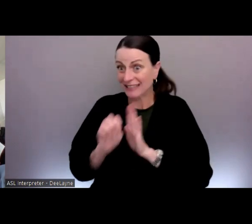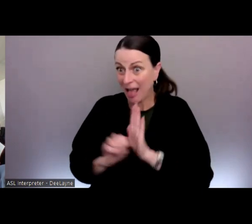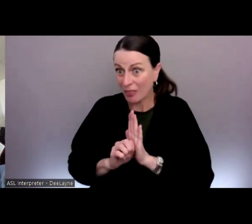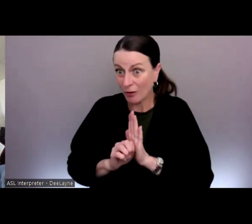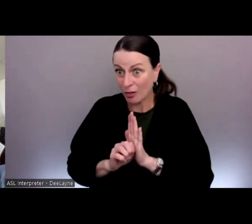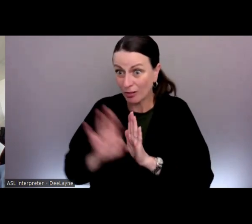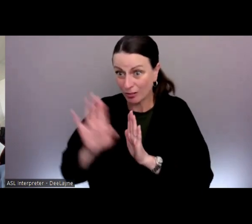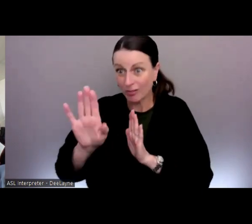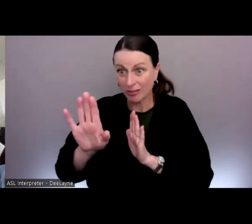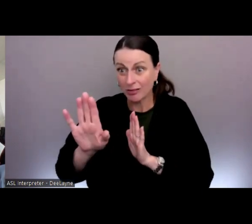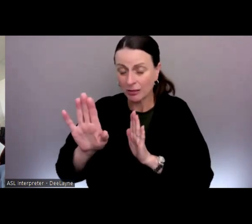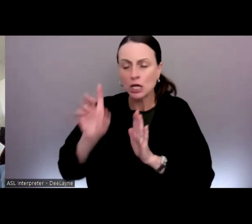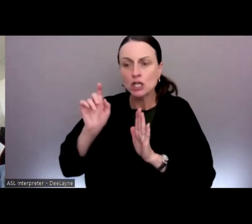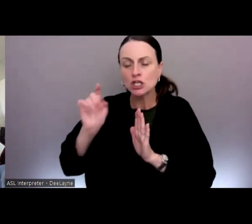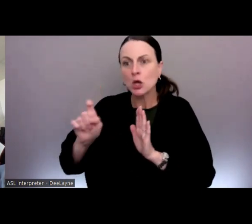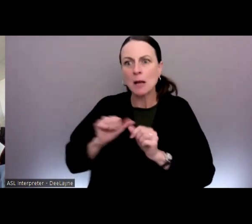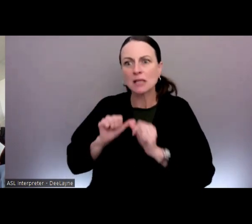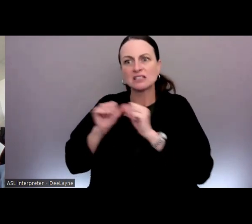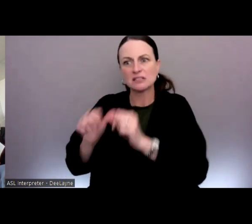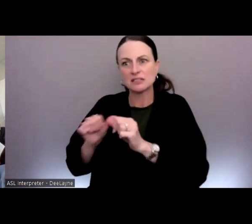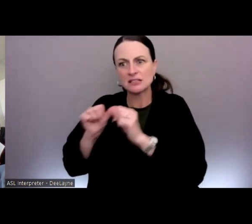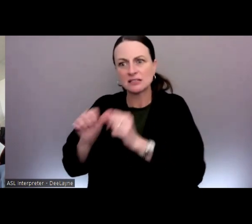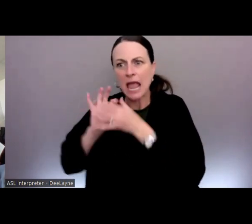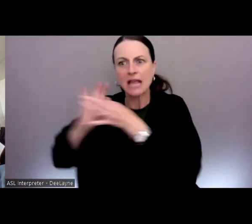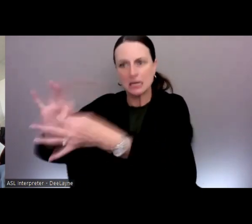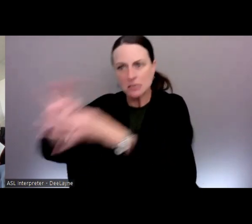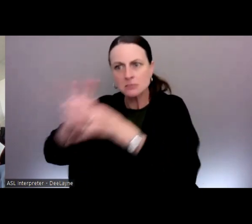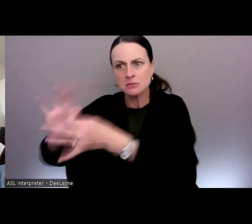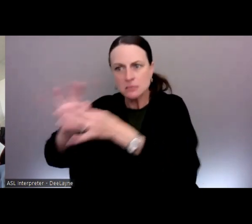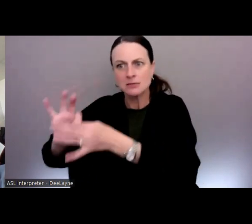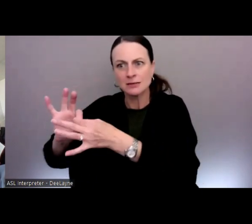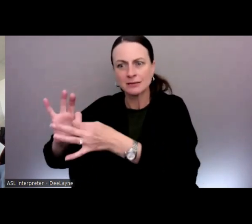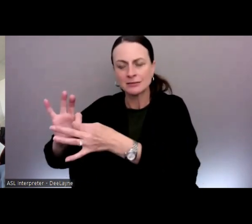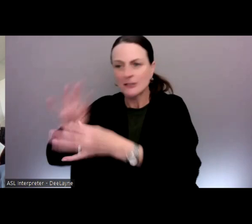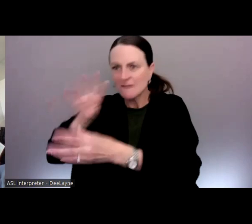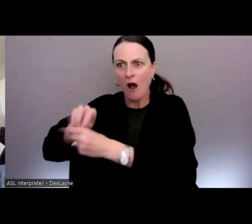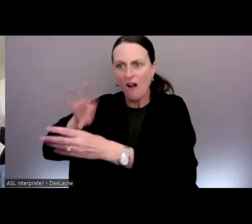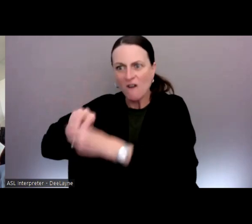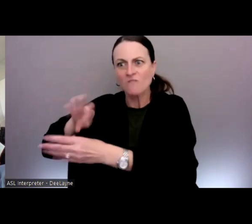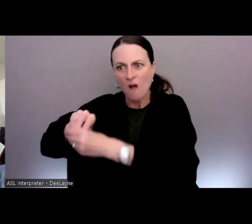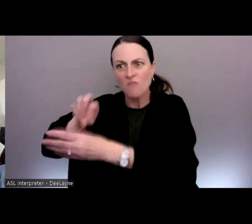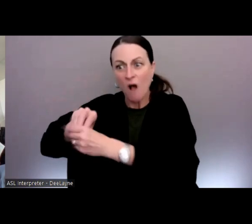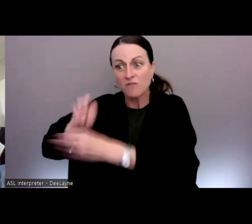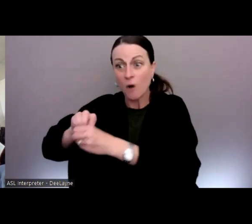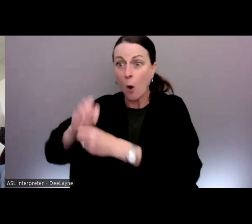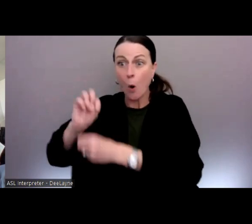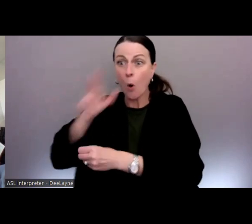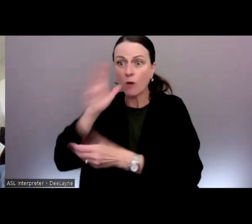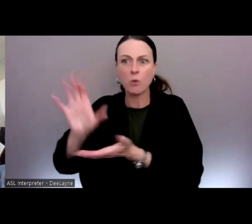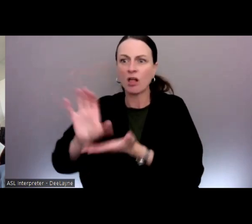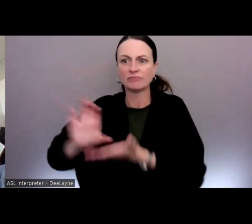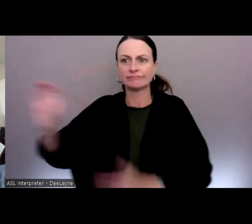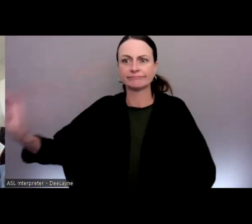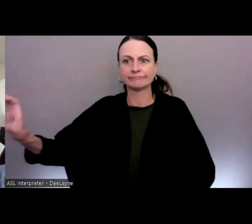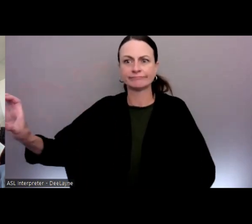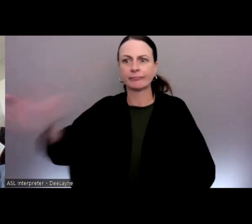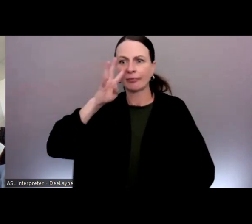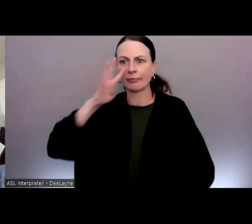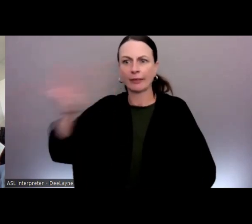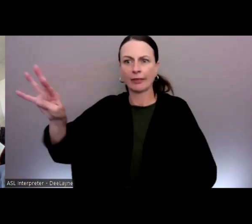you need a sustained engagement. Otherwise, it's going to be off the table,